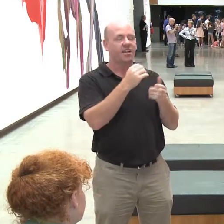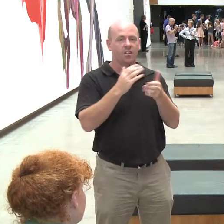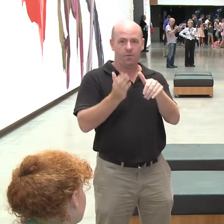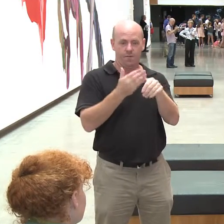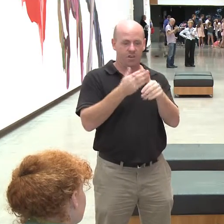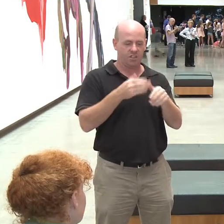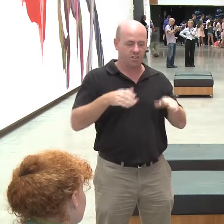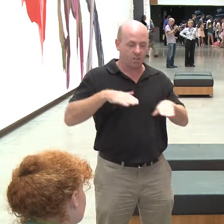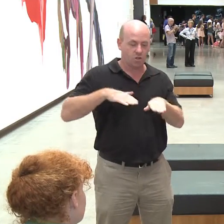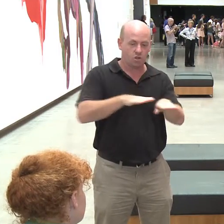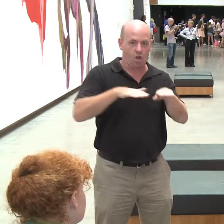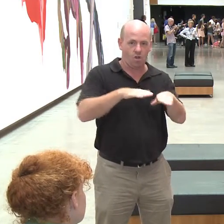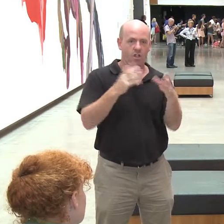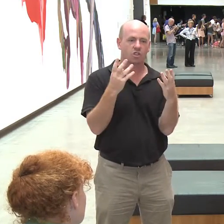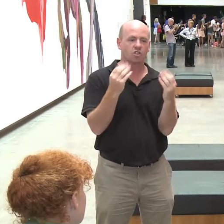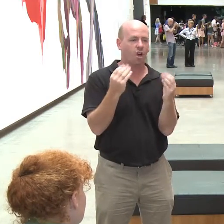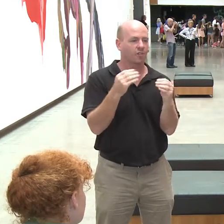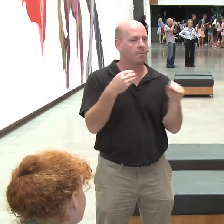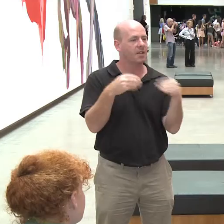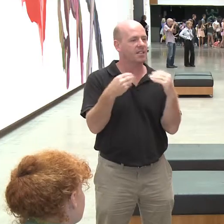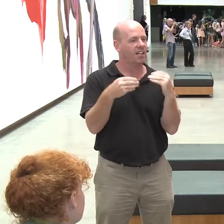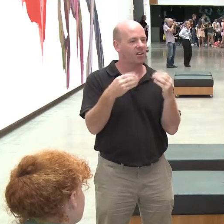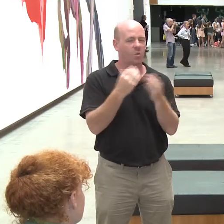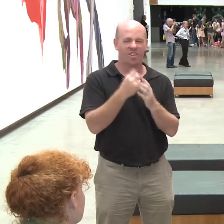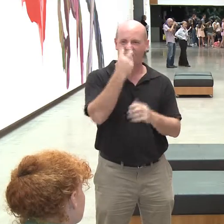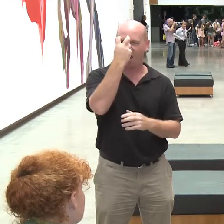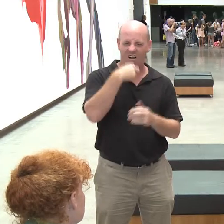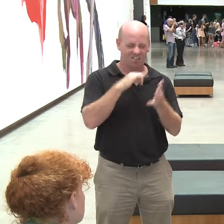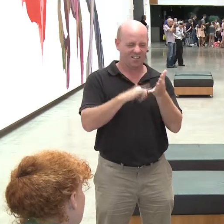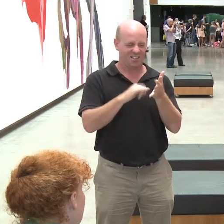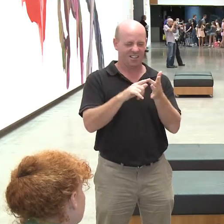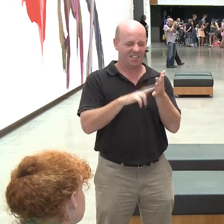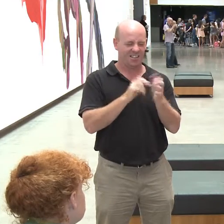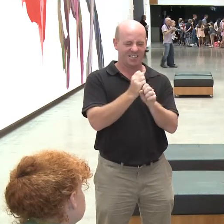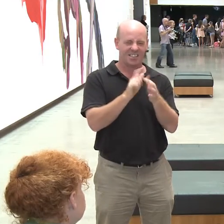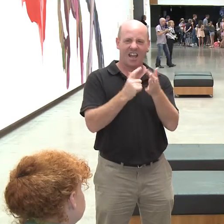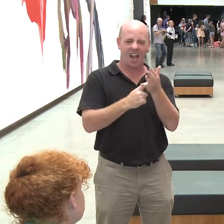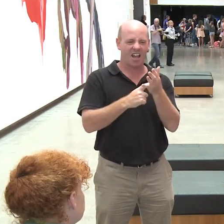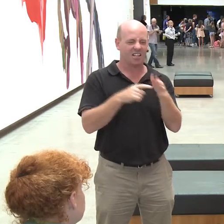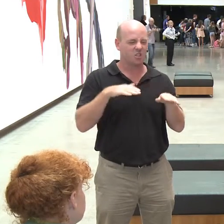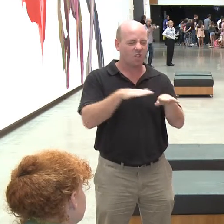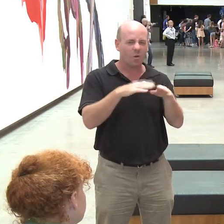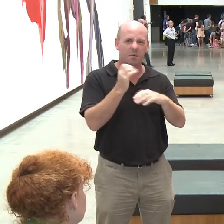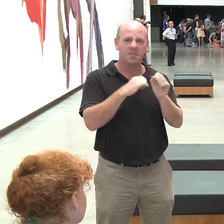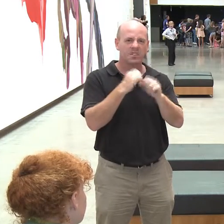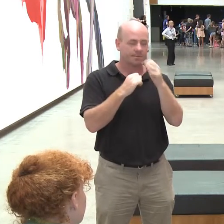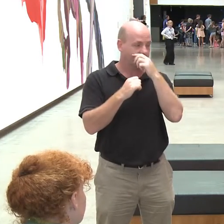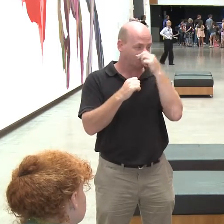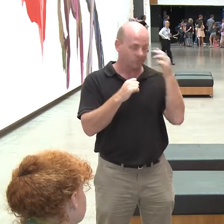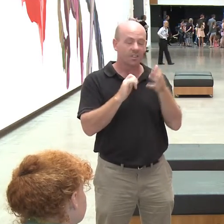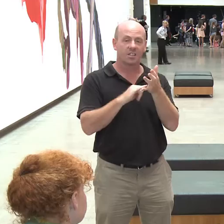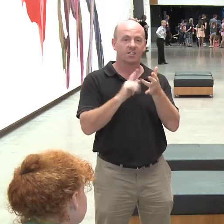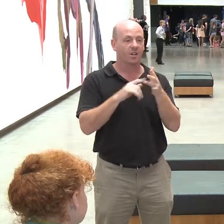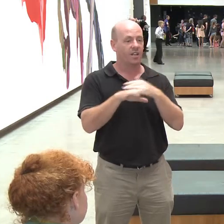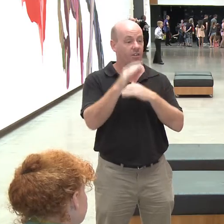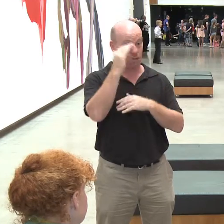sewn as soft material with just a really old Singer sewing machine. And so in the